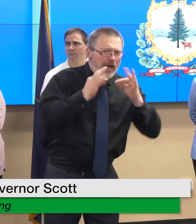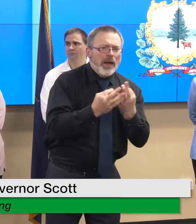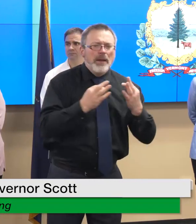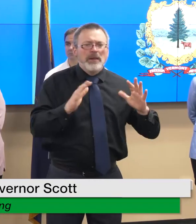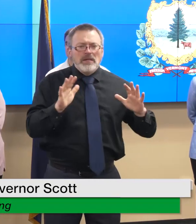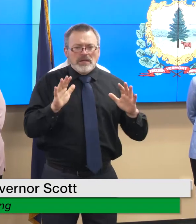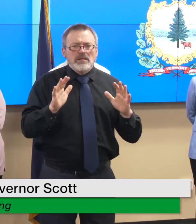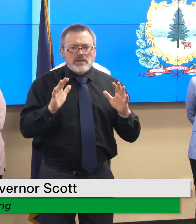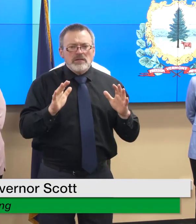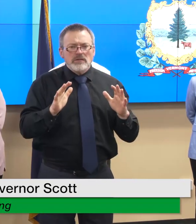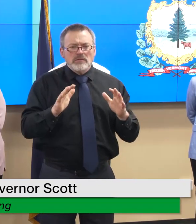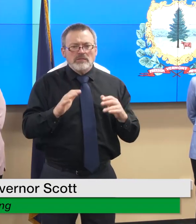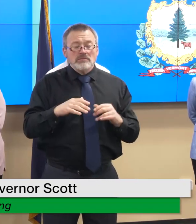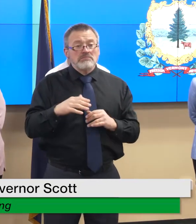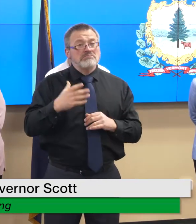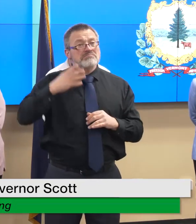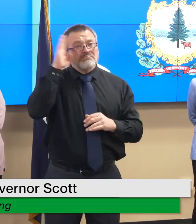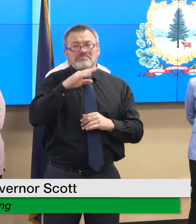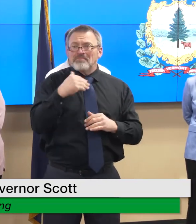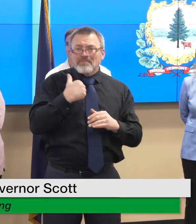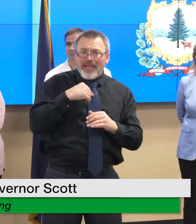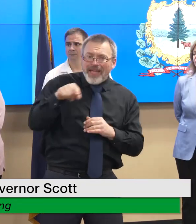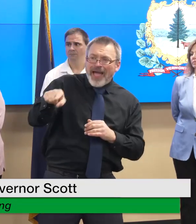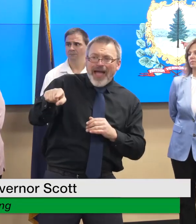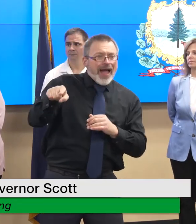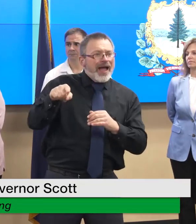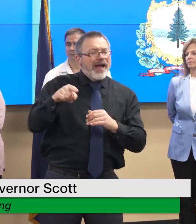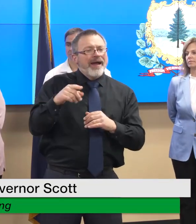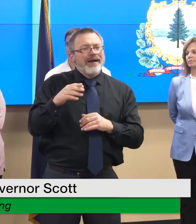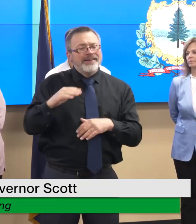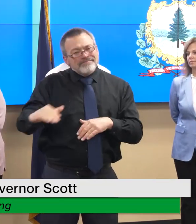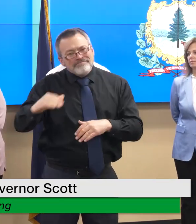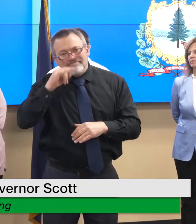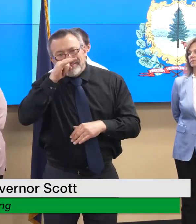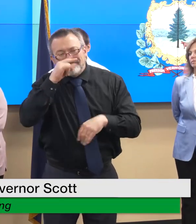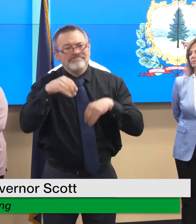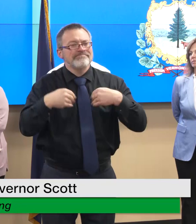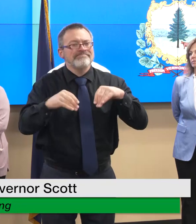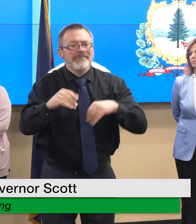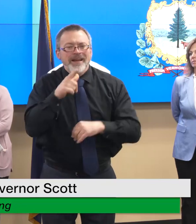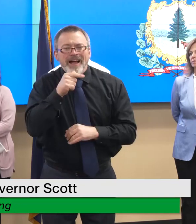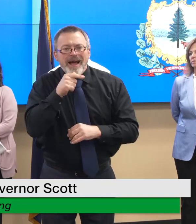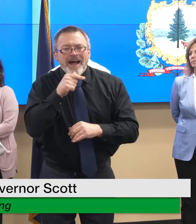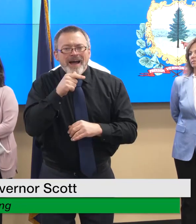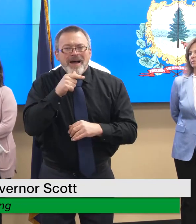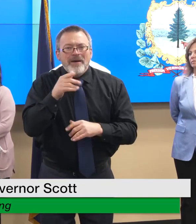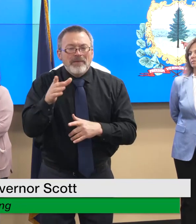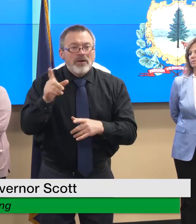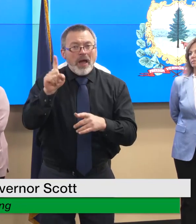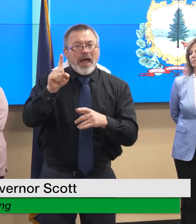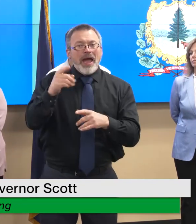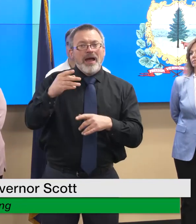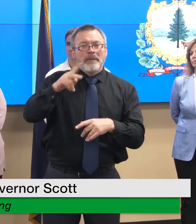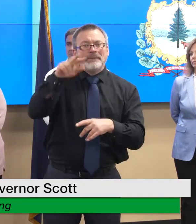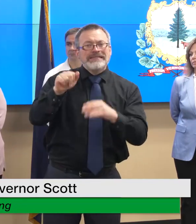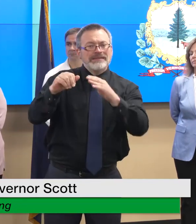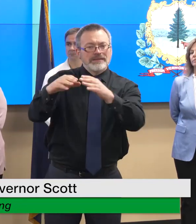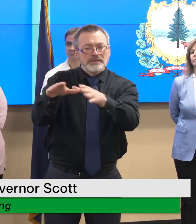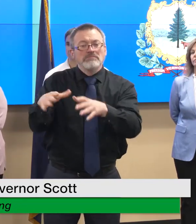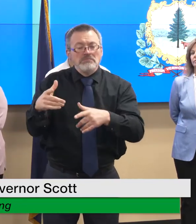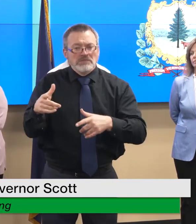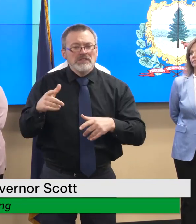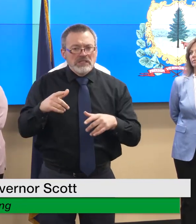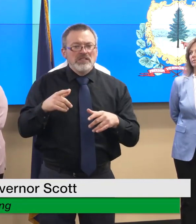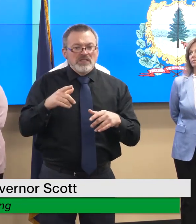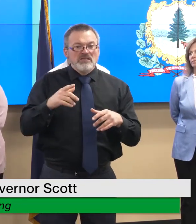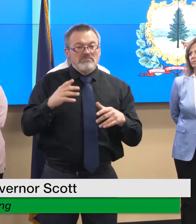open back up. That was a year ago. By the way, unfortunately, the House of Pizza was one of the businesses hit